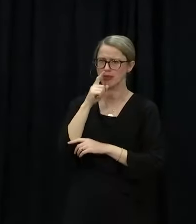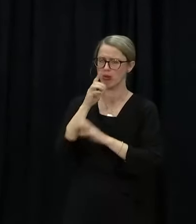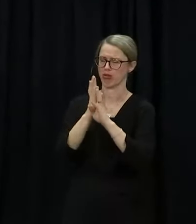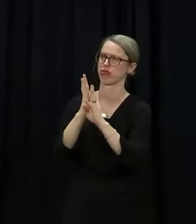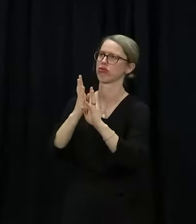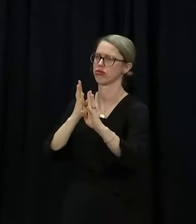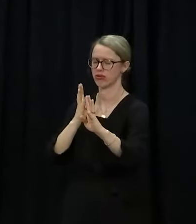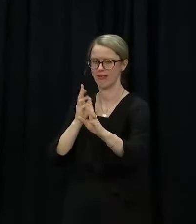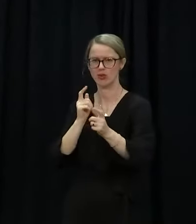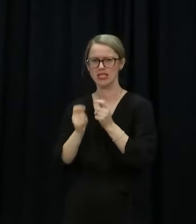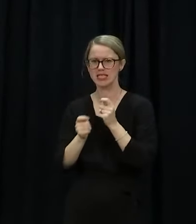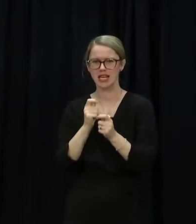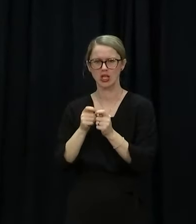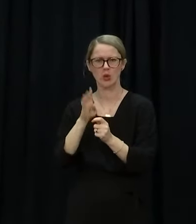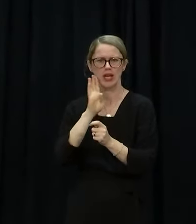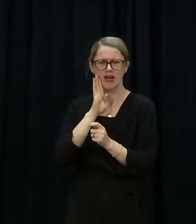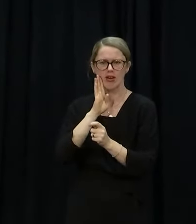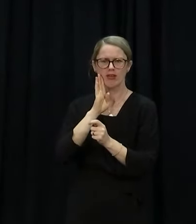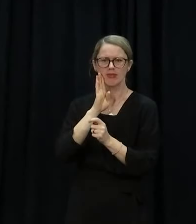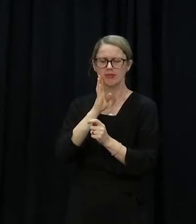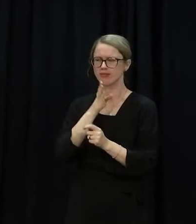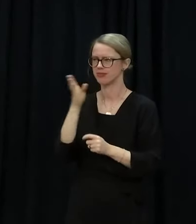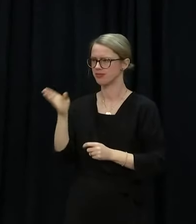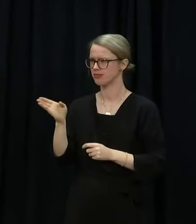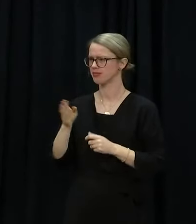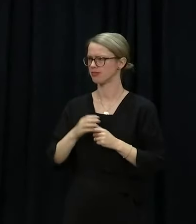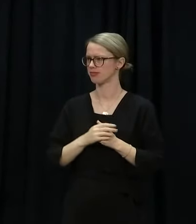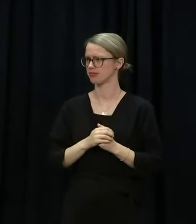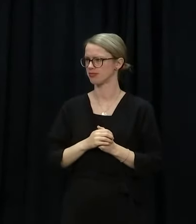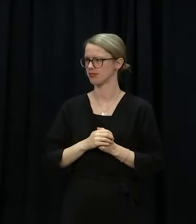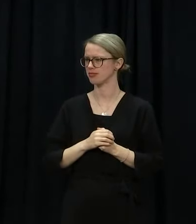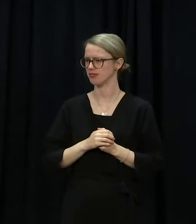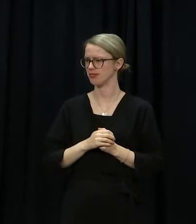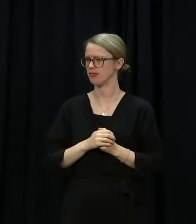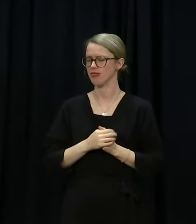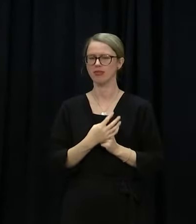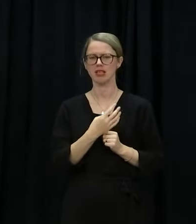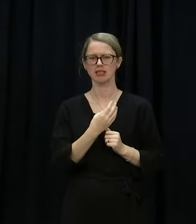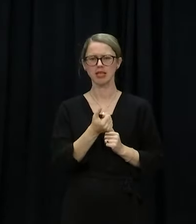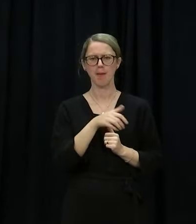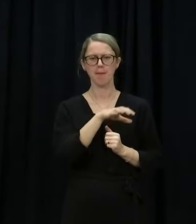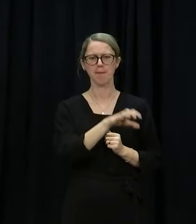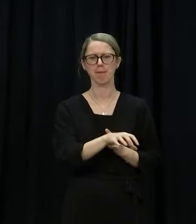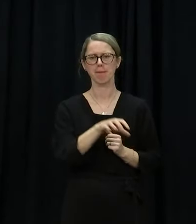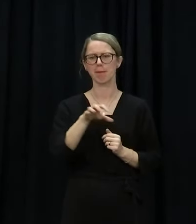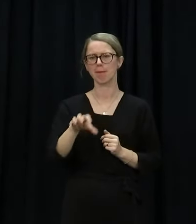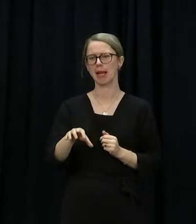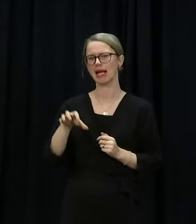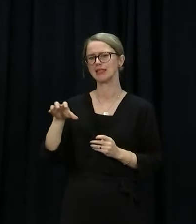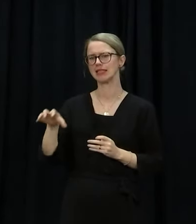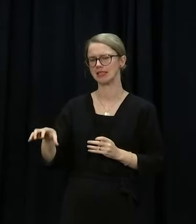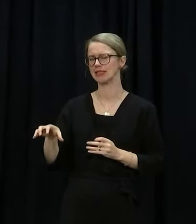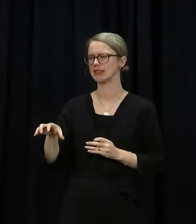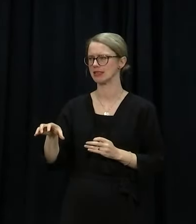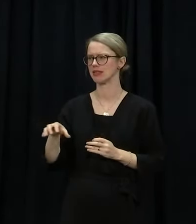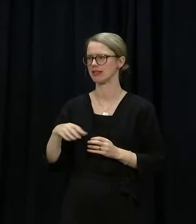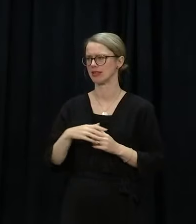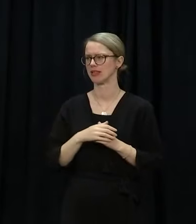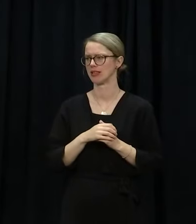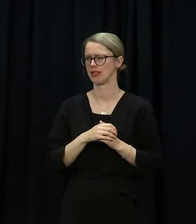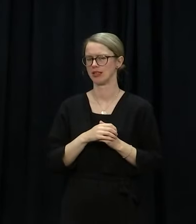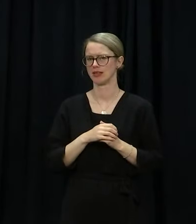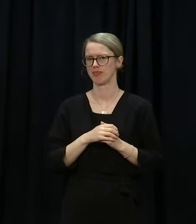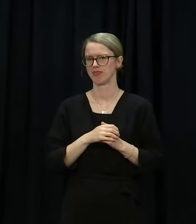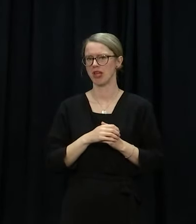Because these stories are coming in thick and fast. We've had a particular conversation about some of those areas where we have large locations